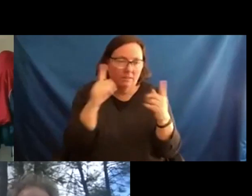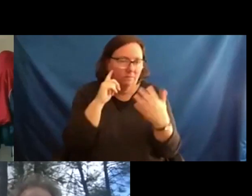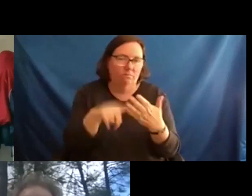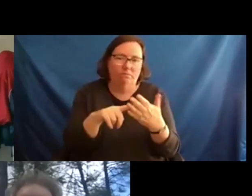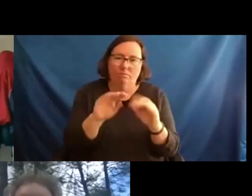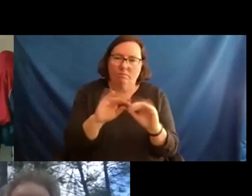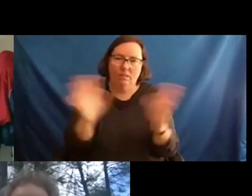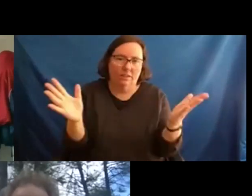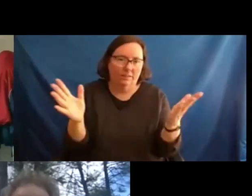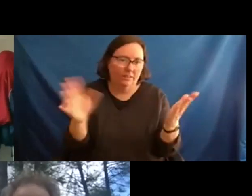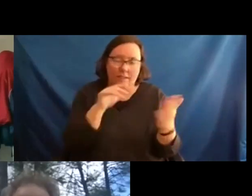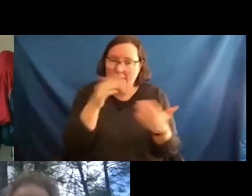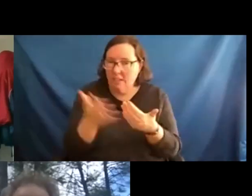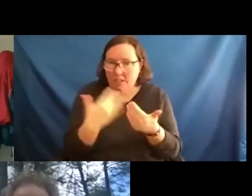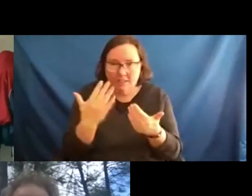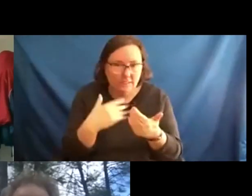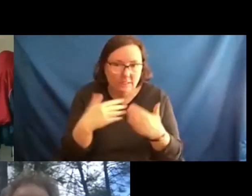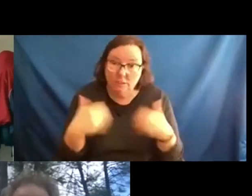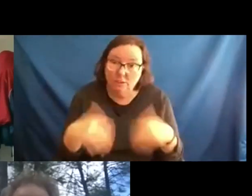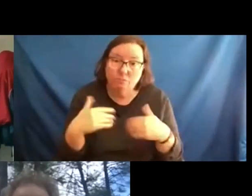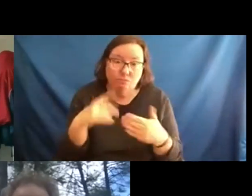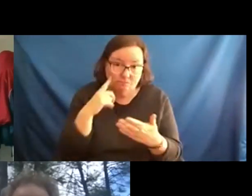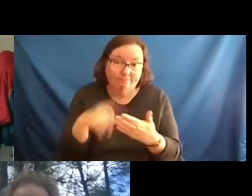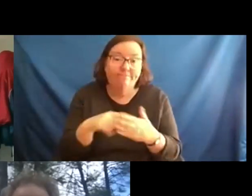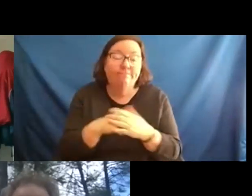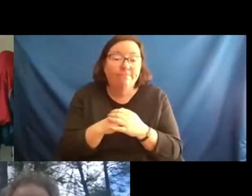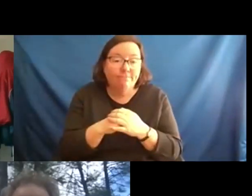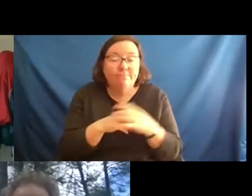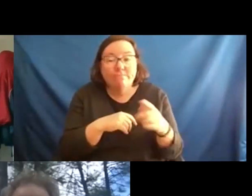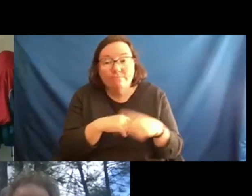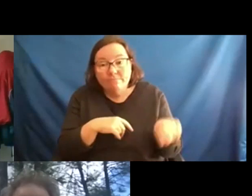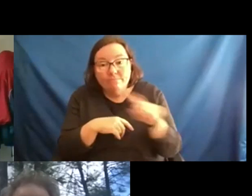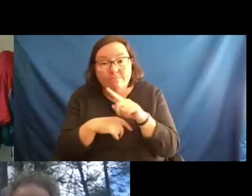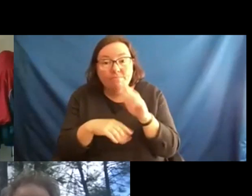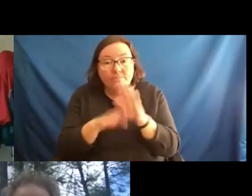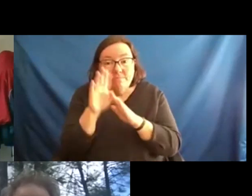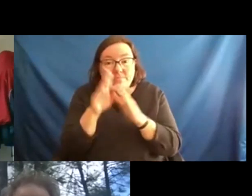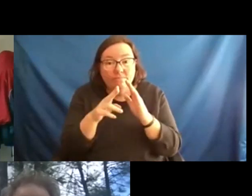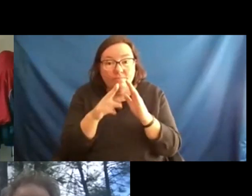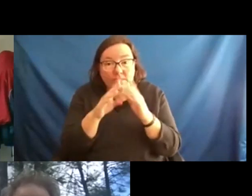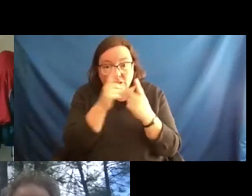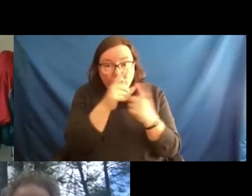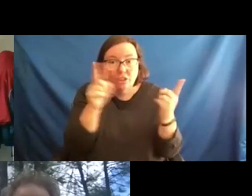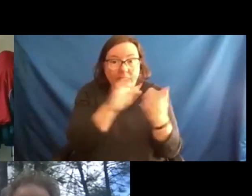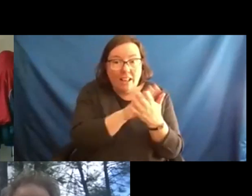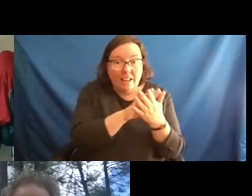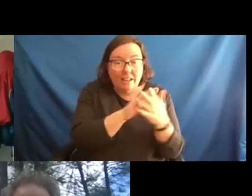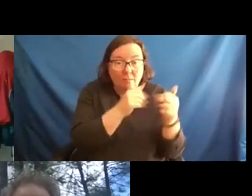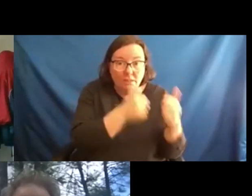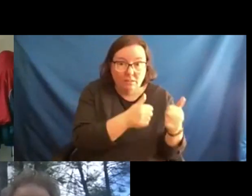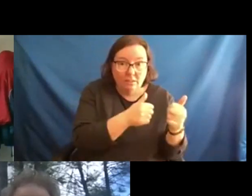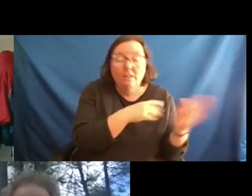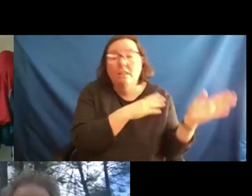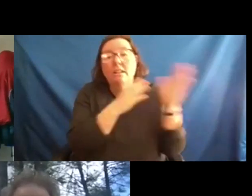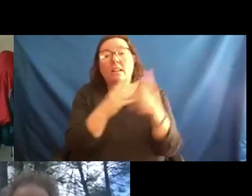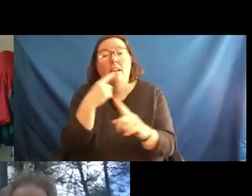feat. Not only are you a high achiever academically, but